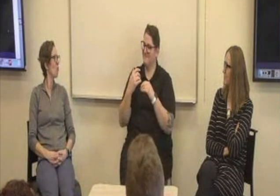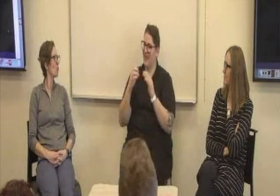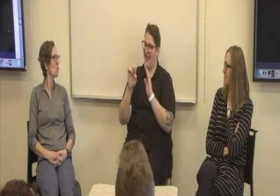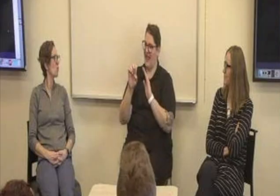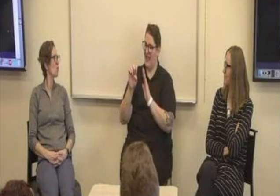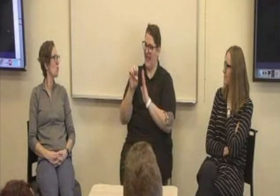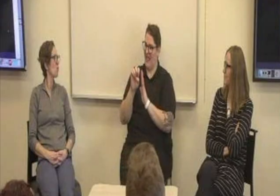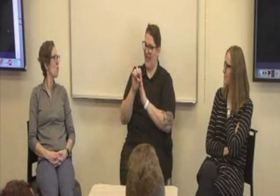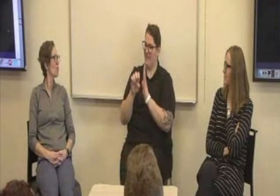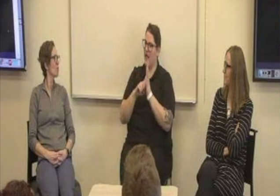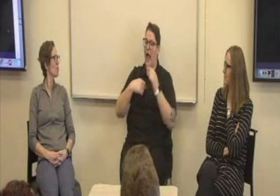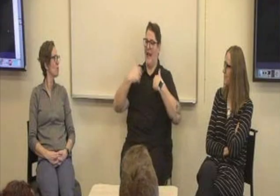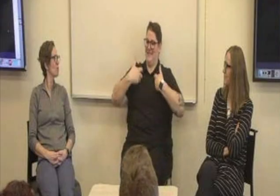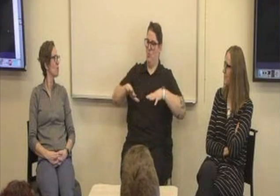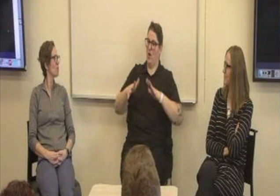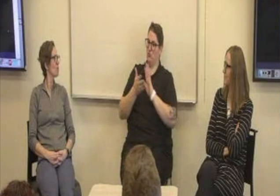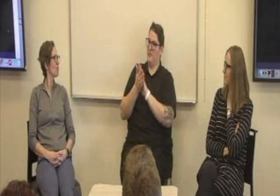You don't have one assignment? No.